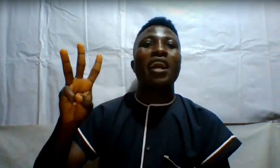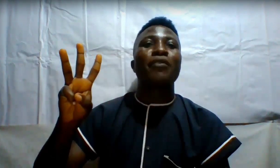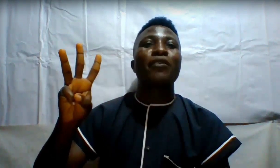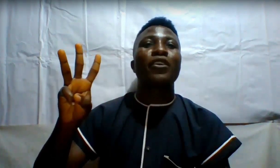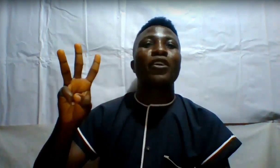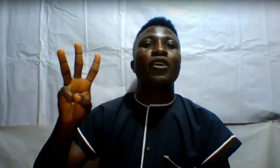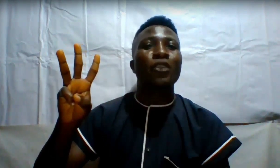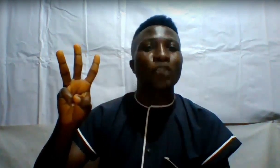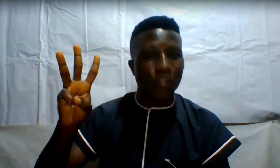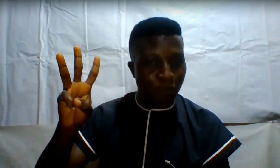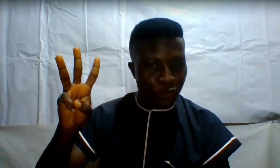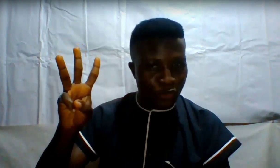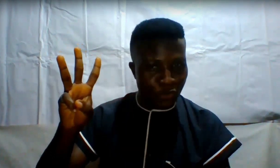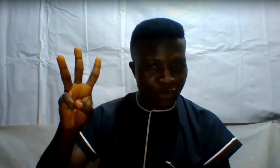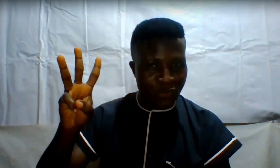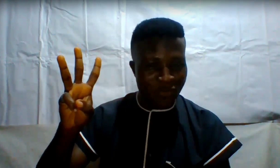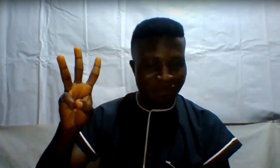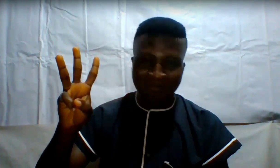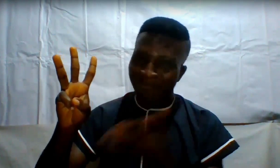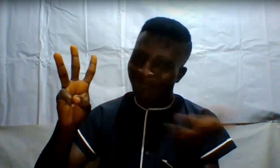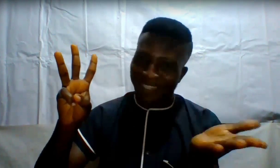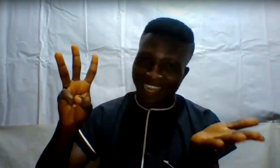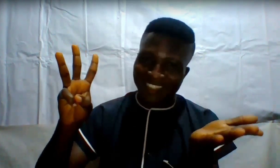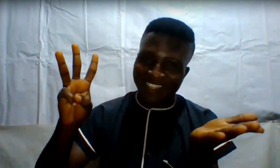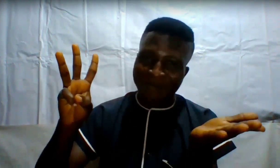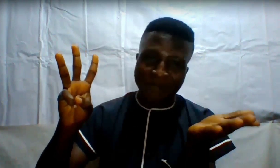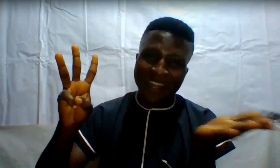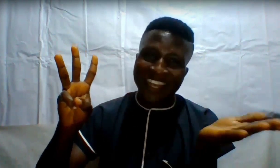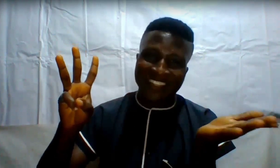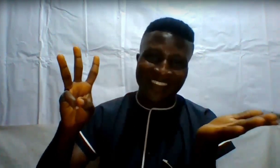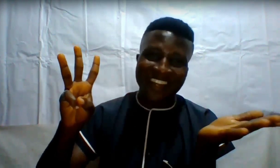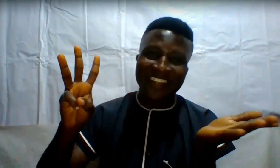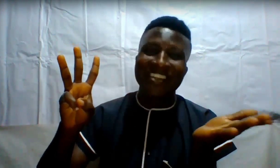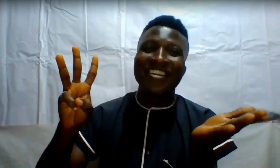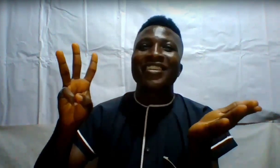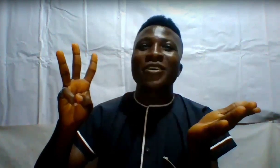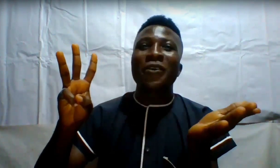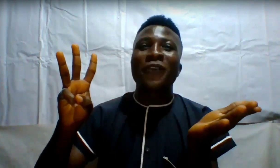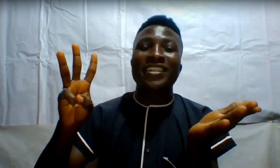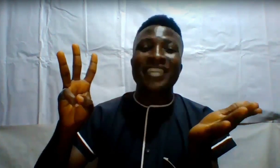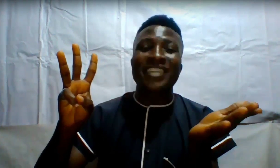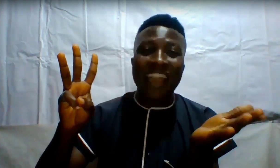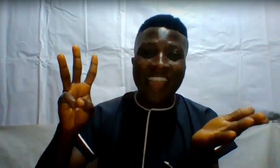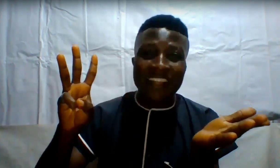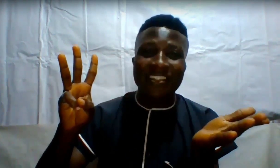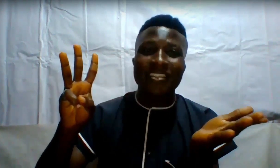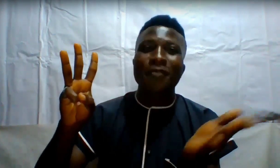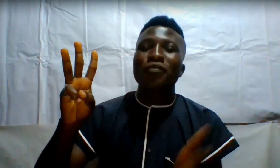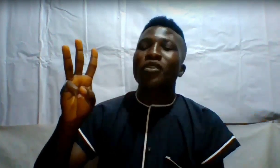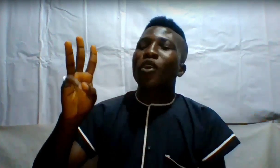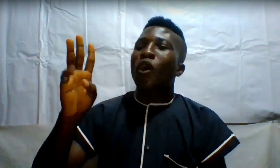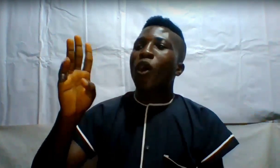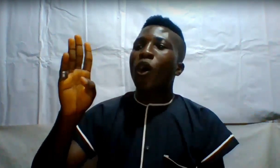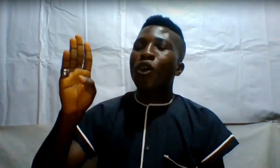the name implies, right? So for letter X, all your letters are folded into